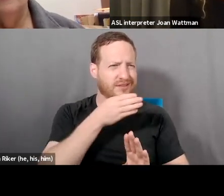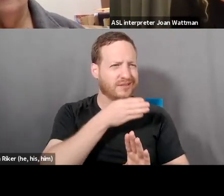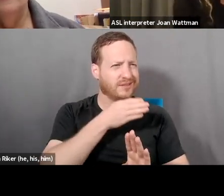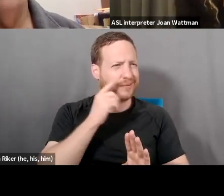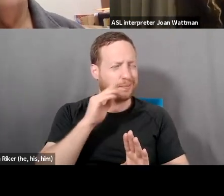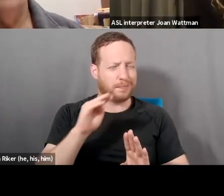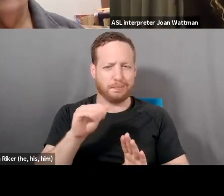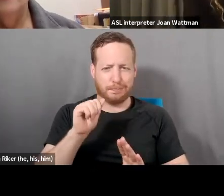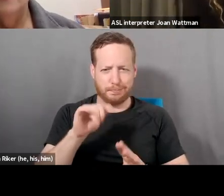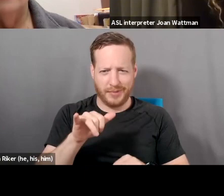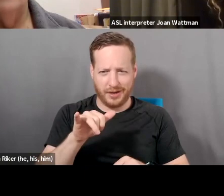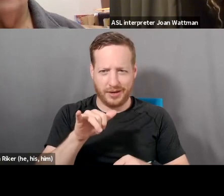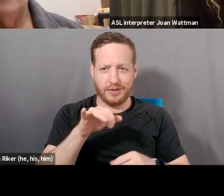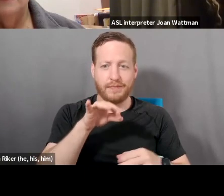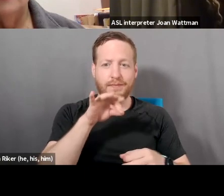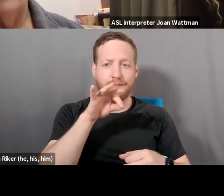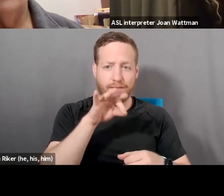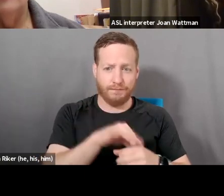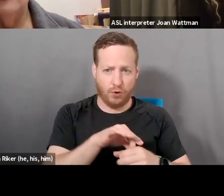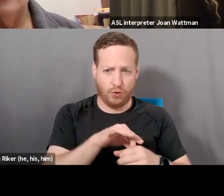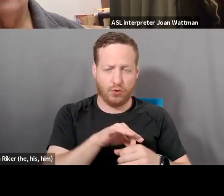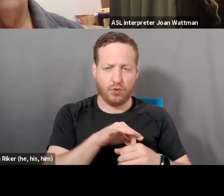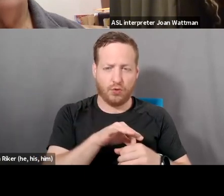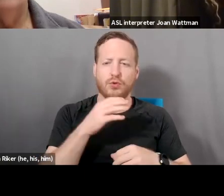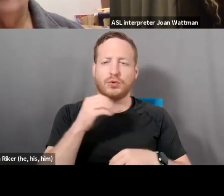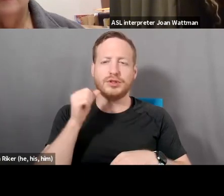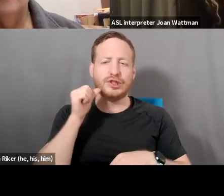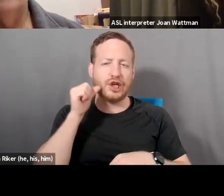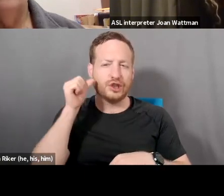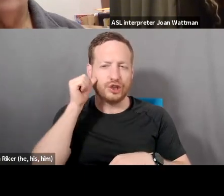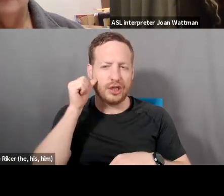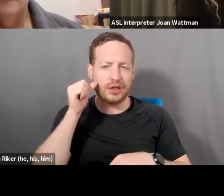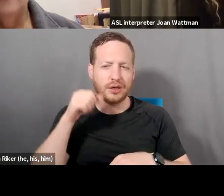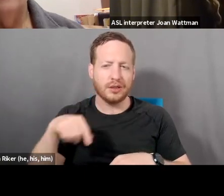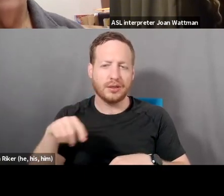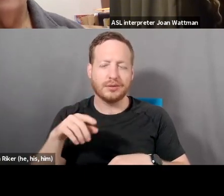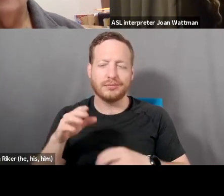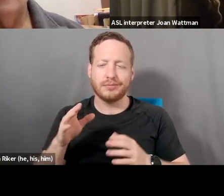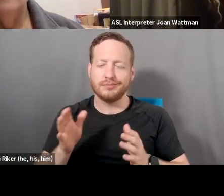a commissioners meeting. So we had the official commission meeting